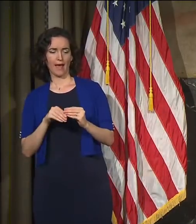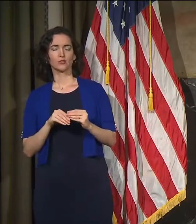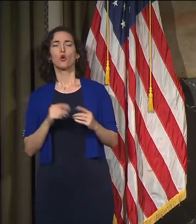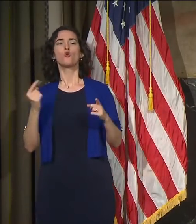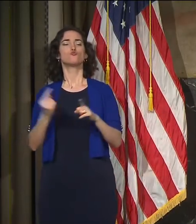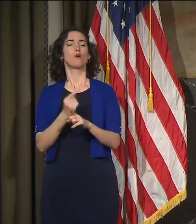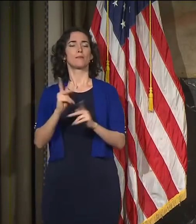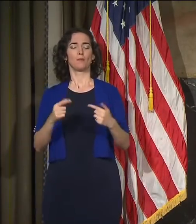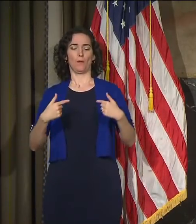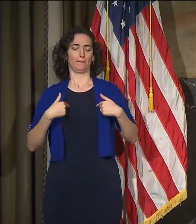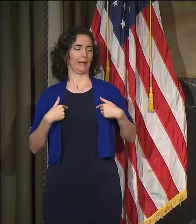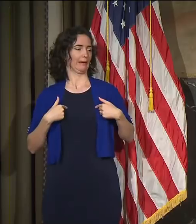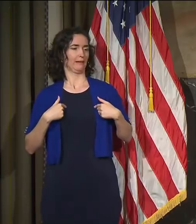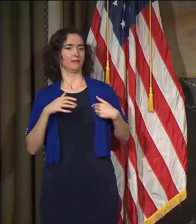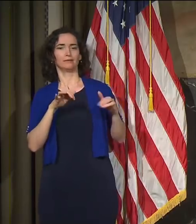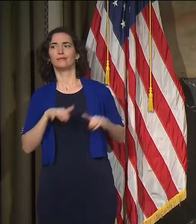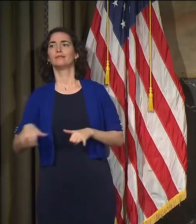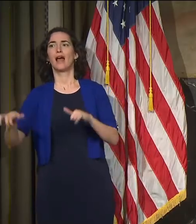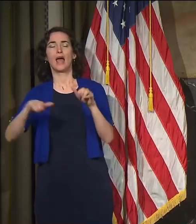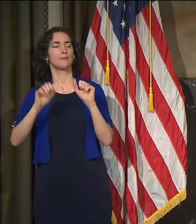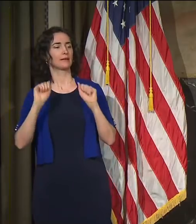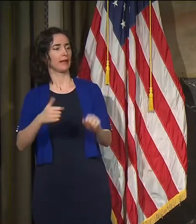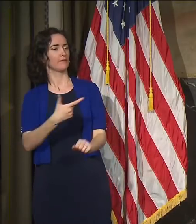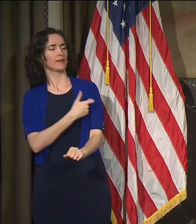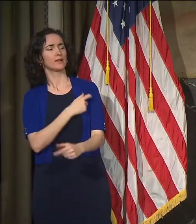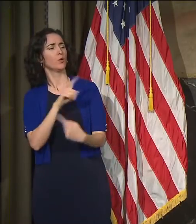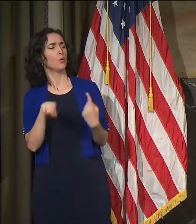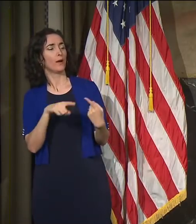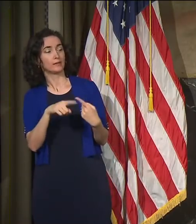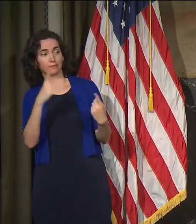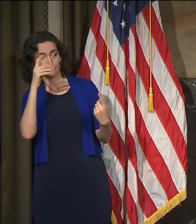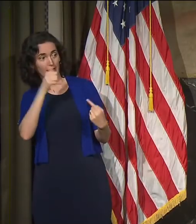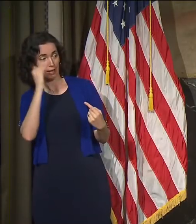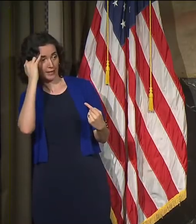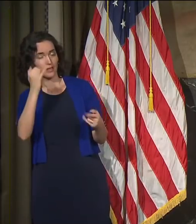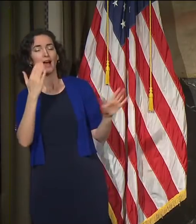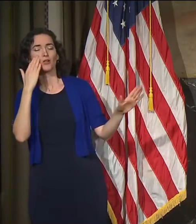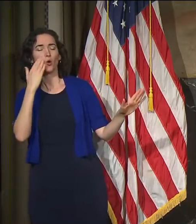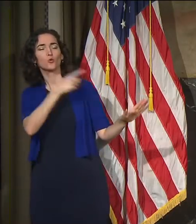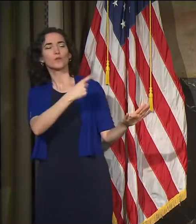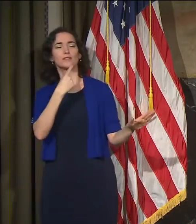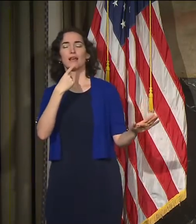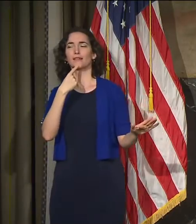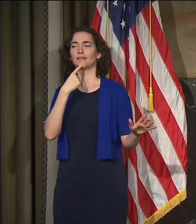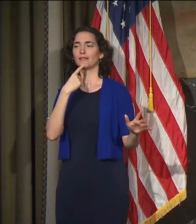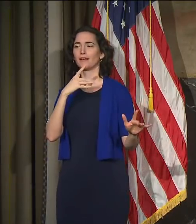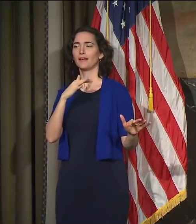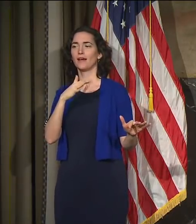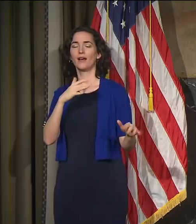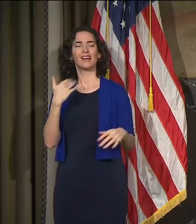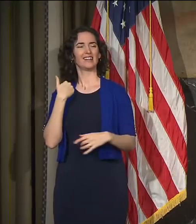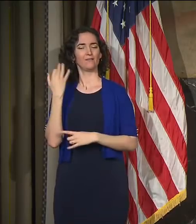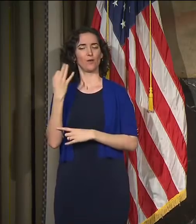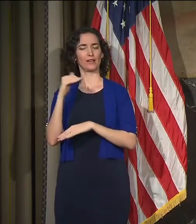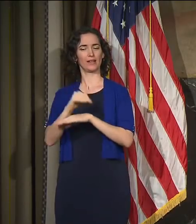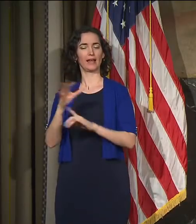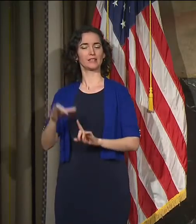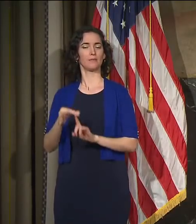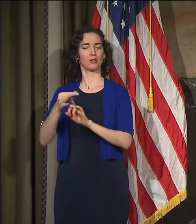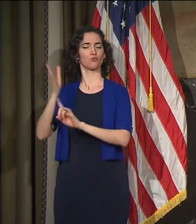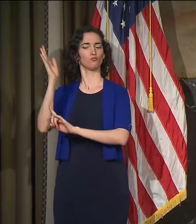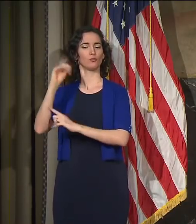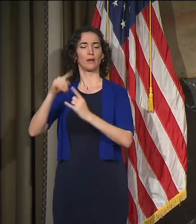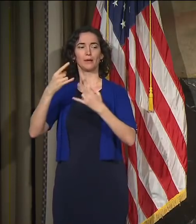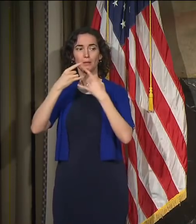like me or anyone else is going to be able to get one? And kind of, I know you mentioned it with that special on Friday night that aired